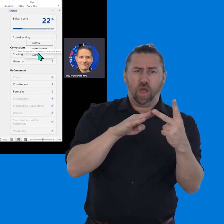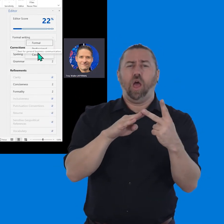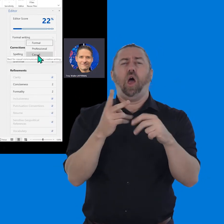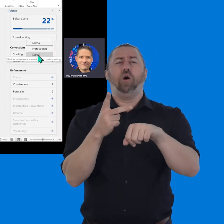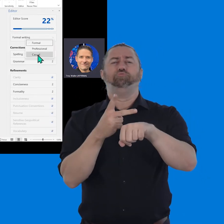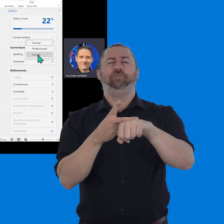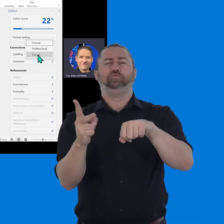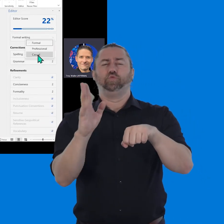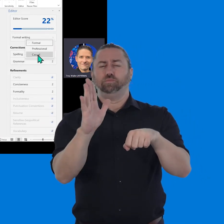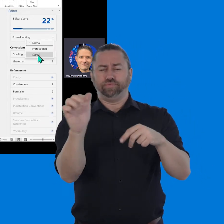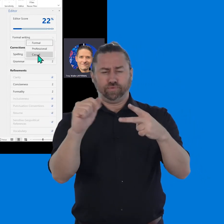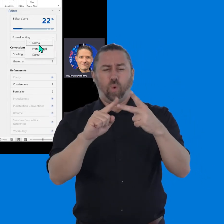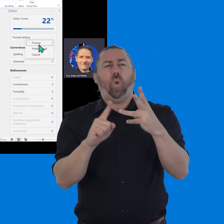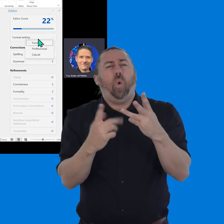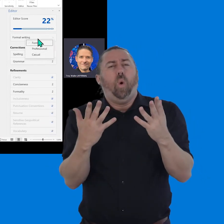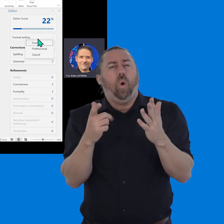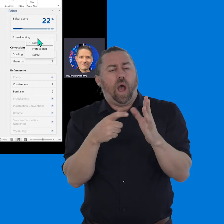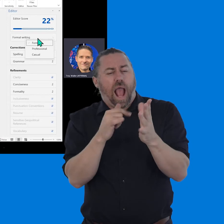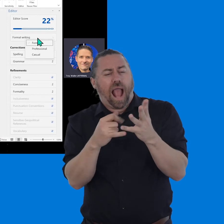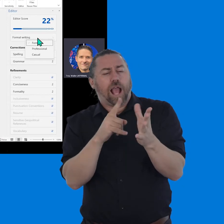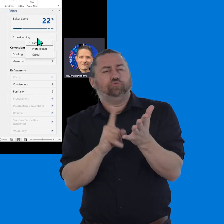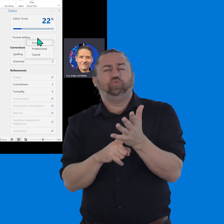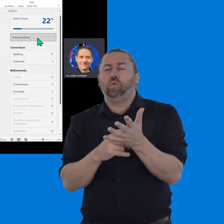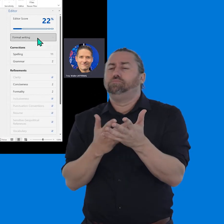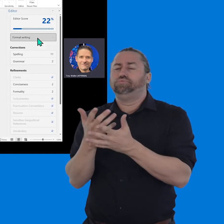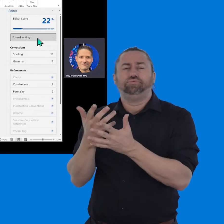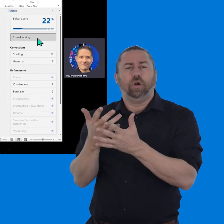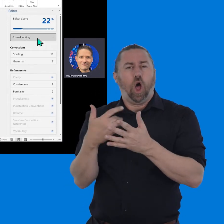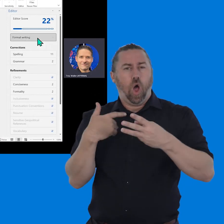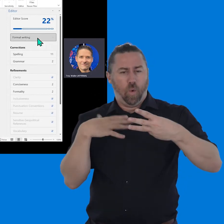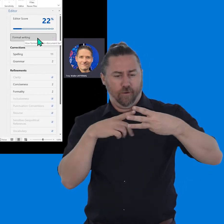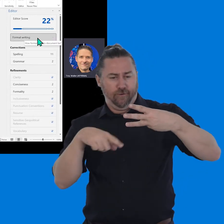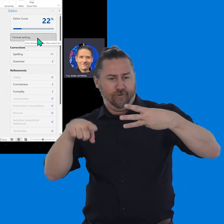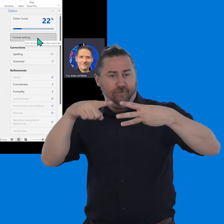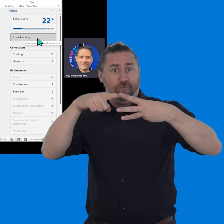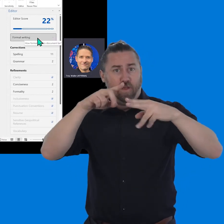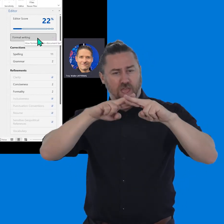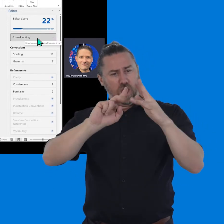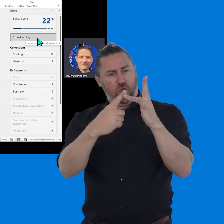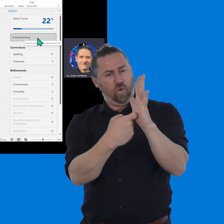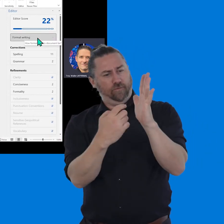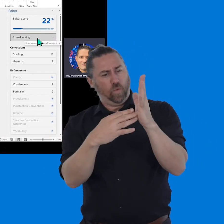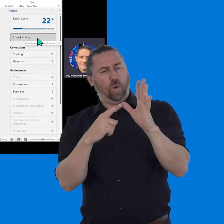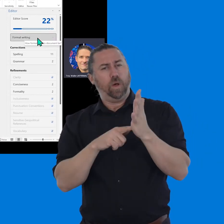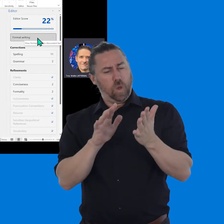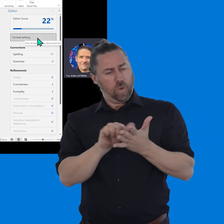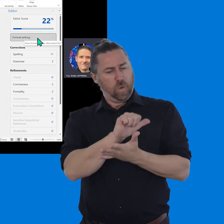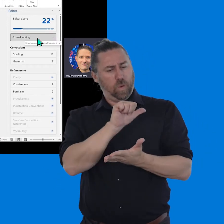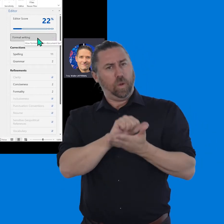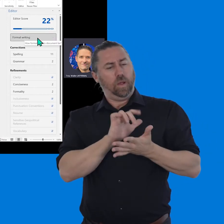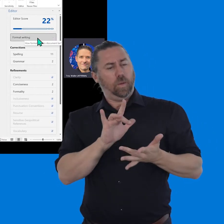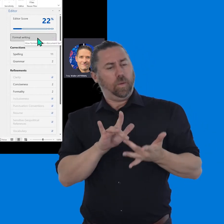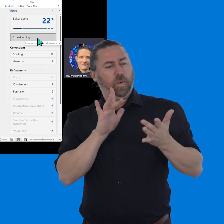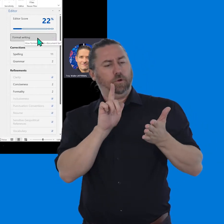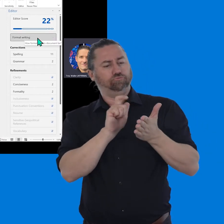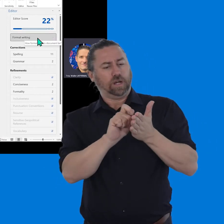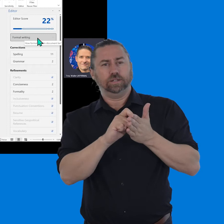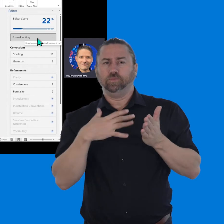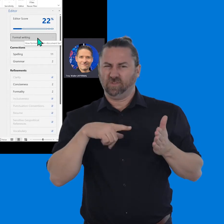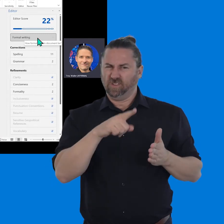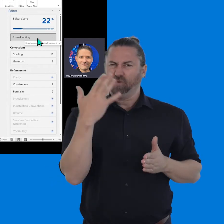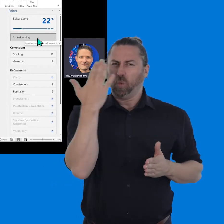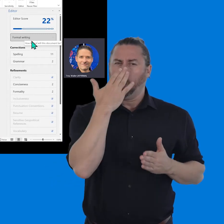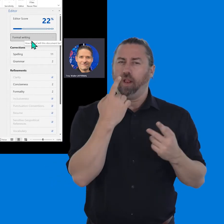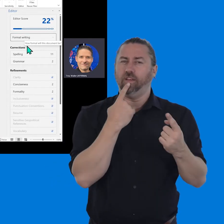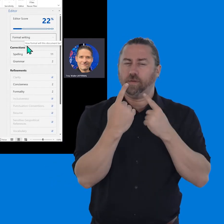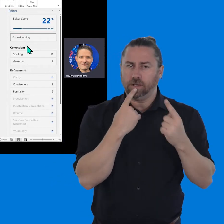professional writing, or casual writing. And in this case, I'm going to stick with formal writing because this is a piece of school-based text. And